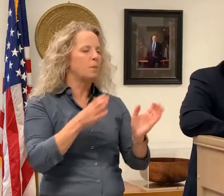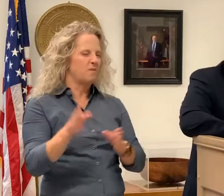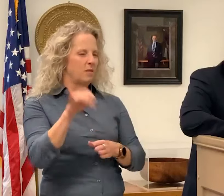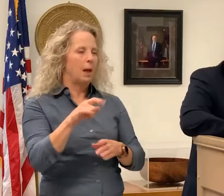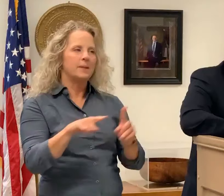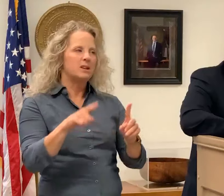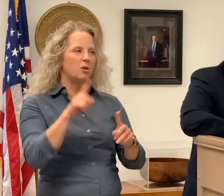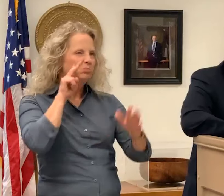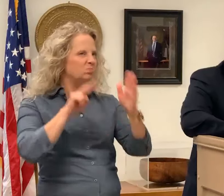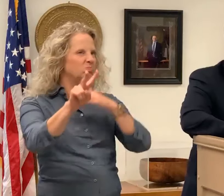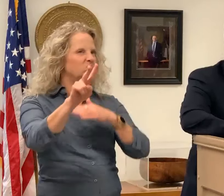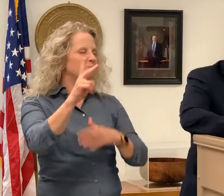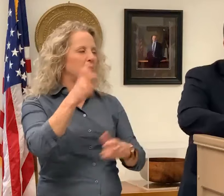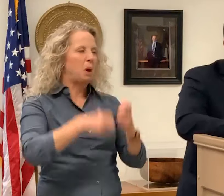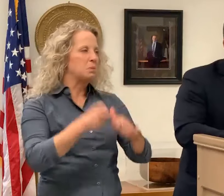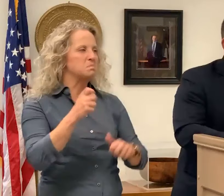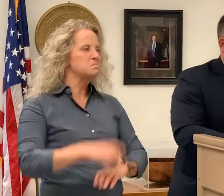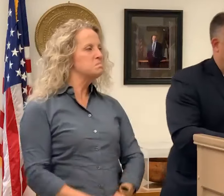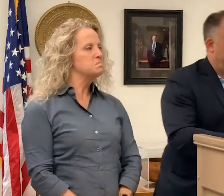but we're not anticipating a problem.